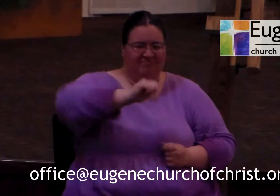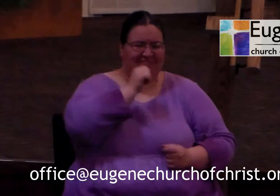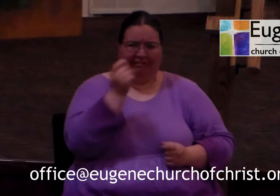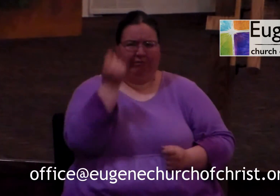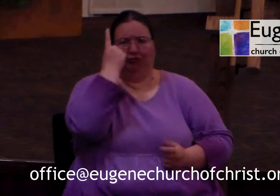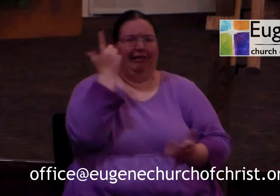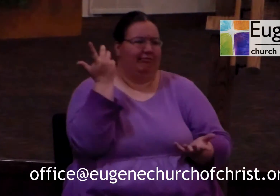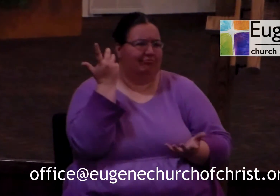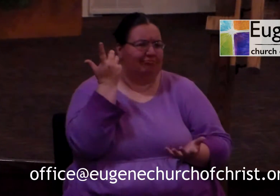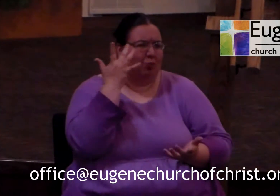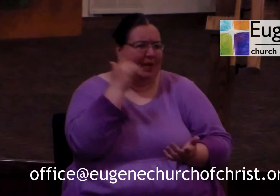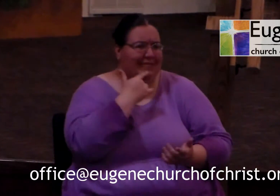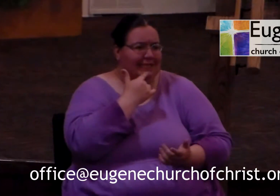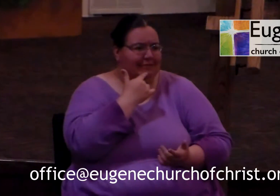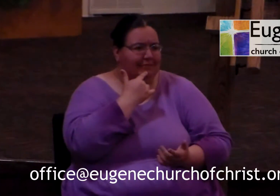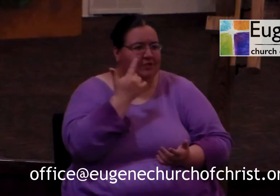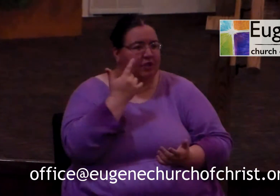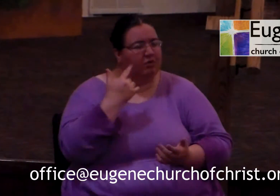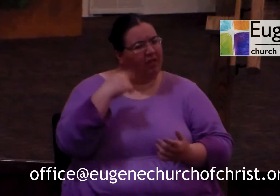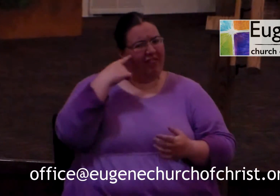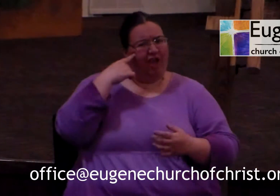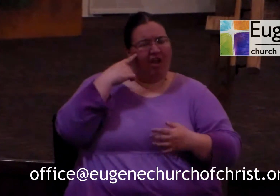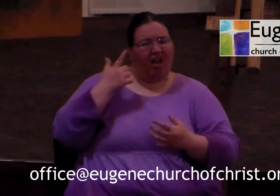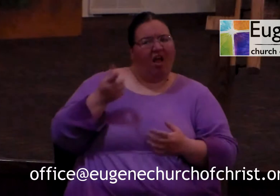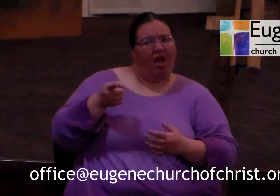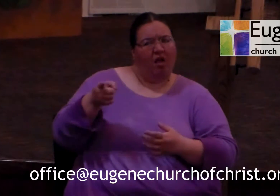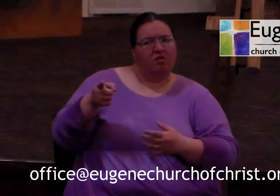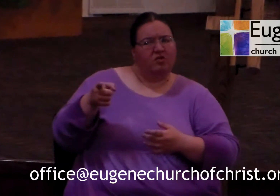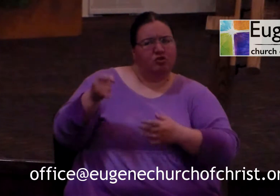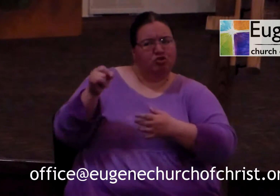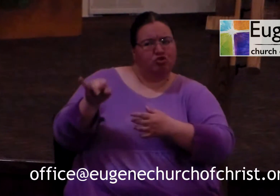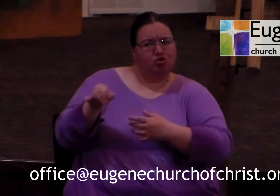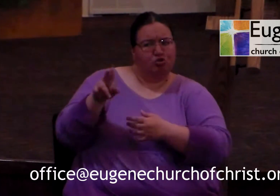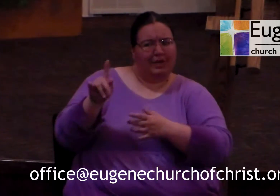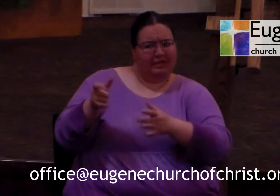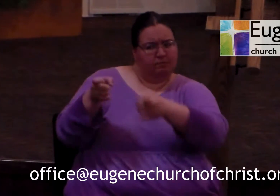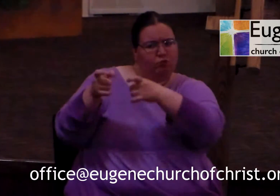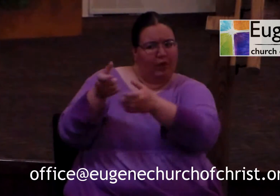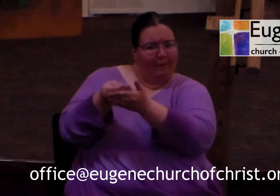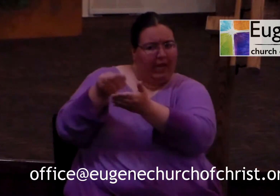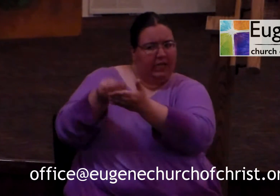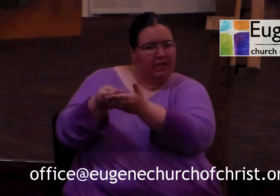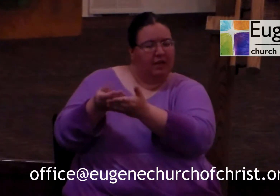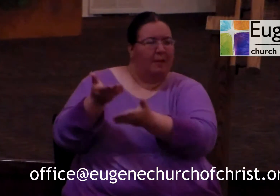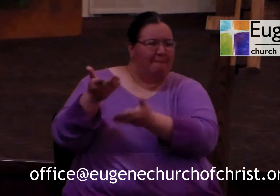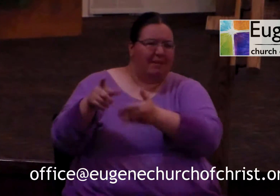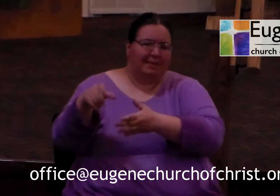the feast or to give something to the poor. As soon as Judas had taken the bread, he went out, and it was night.